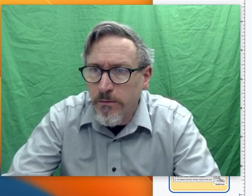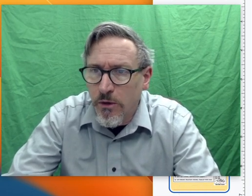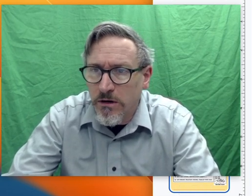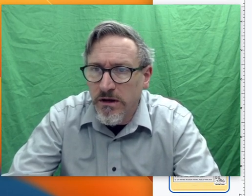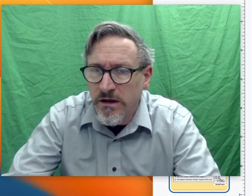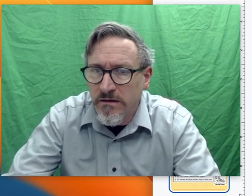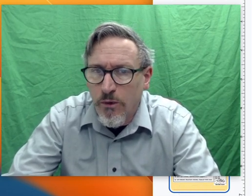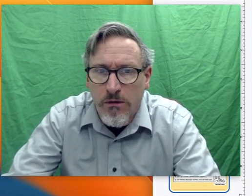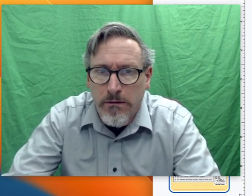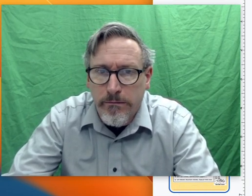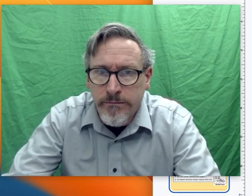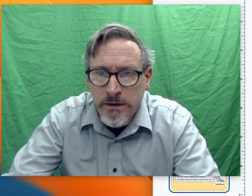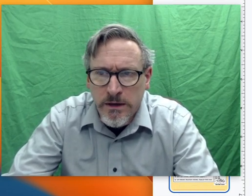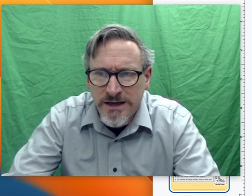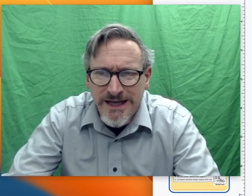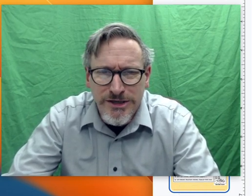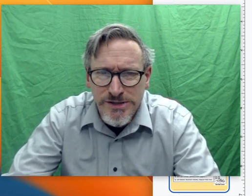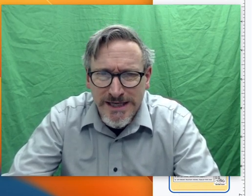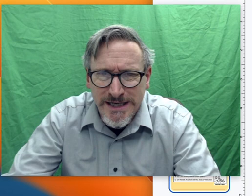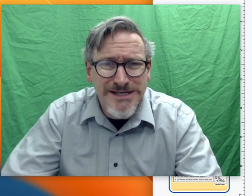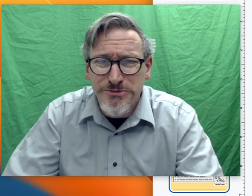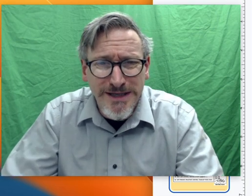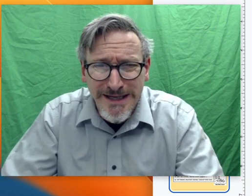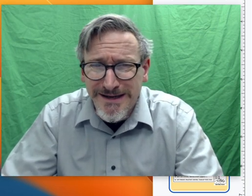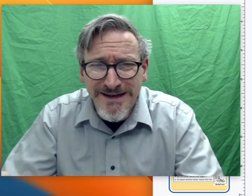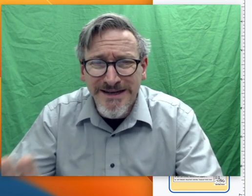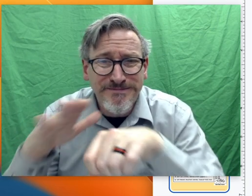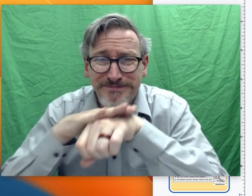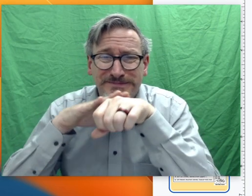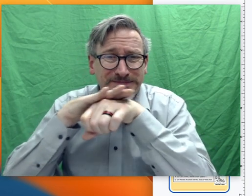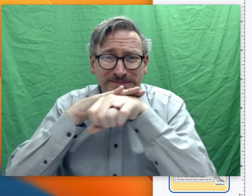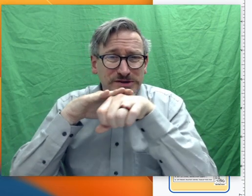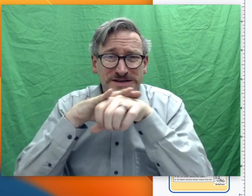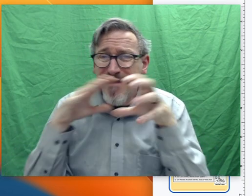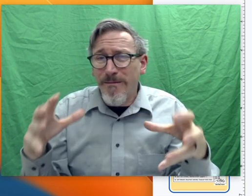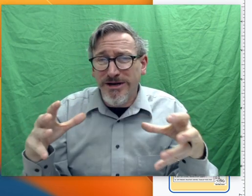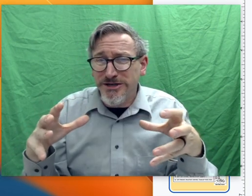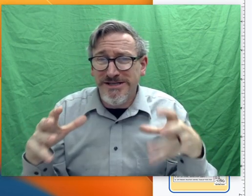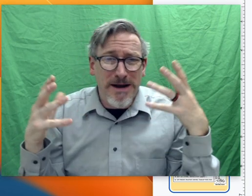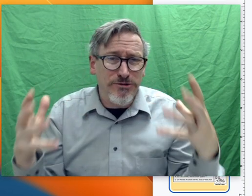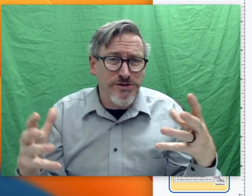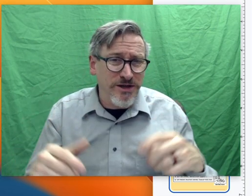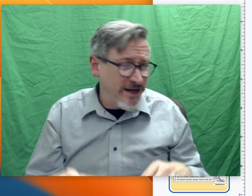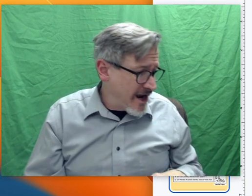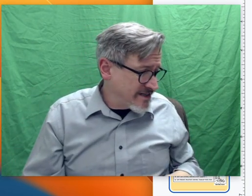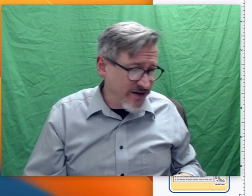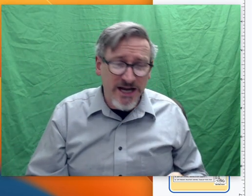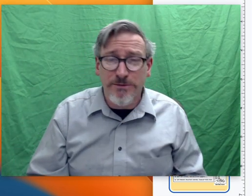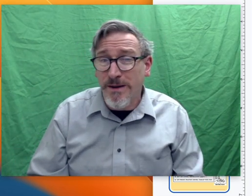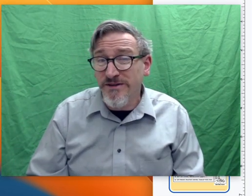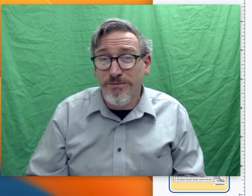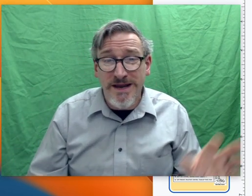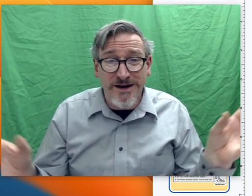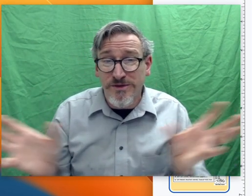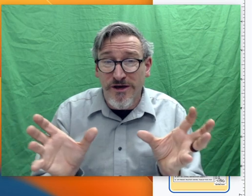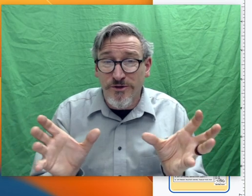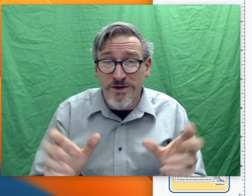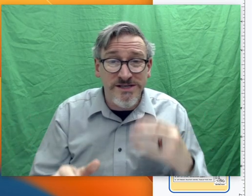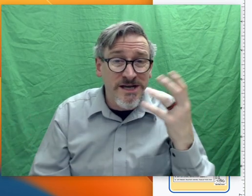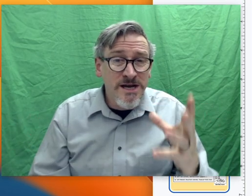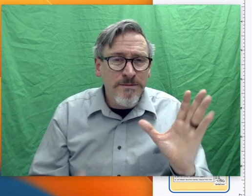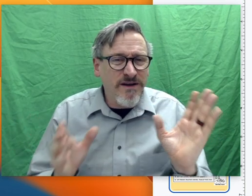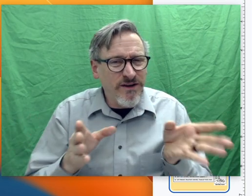look more interesting. This is a really, there's not much in this chapter. It's really an activity. I could probably have blended it with